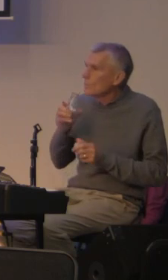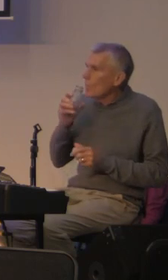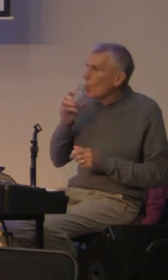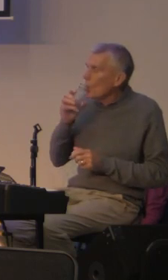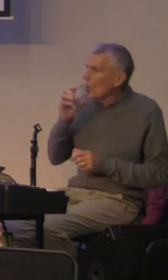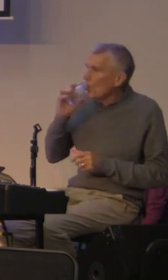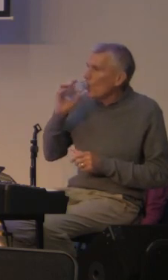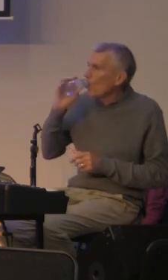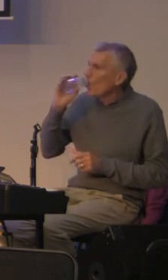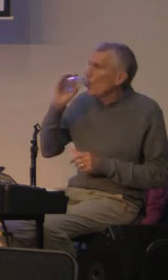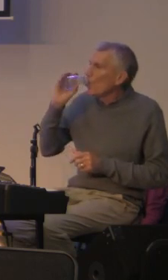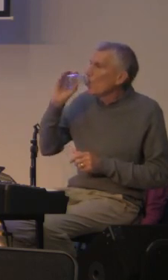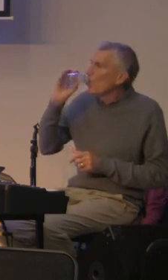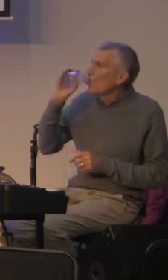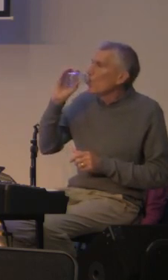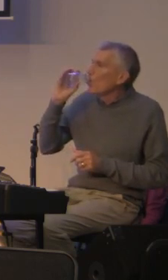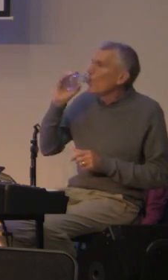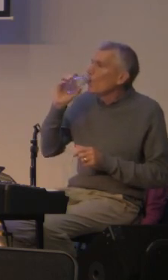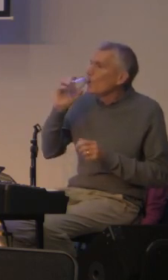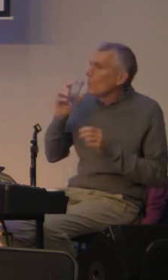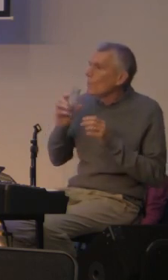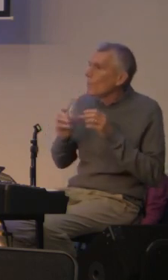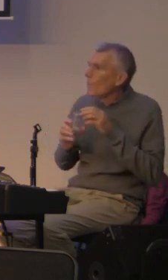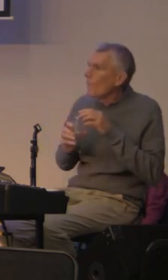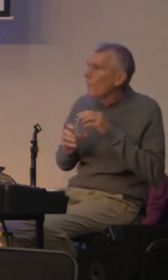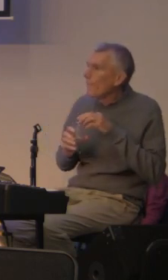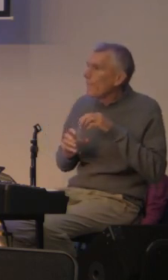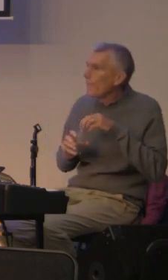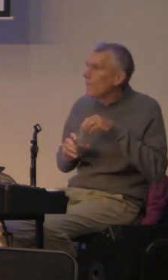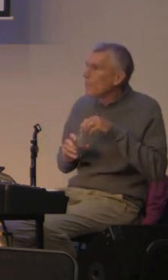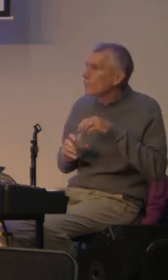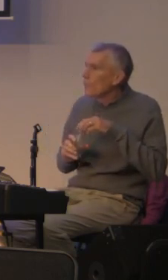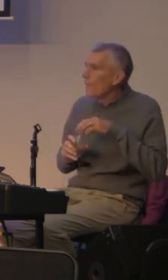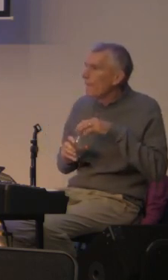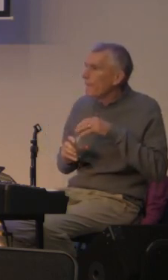is missionaries go to different countries, don't they?